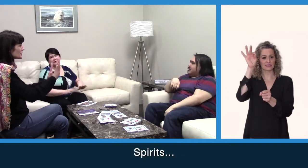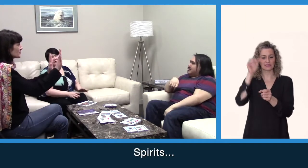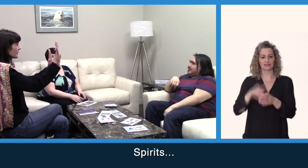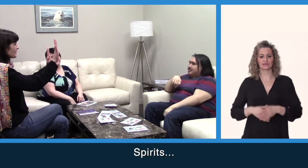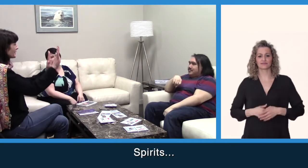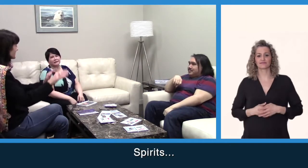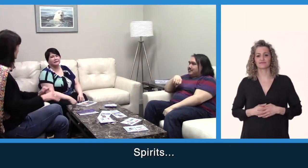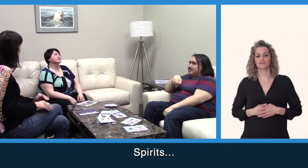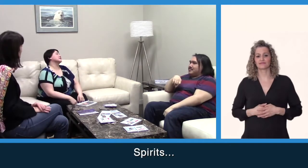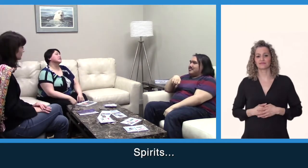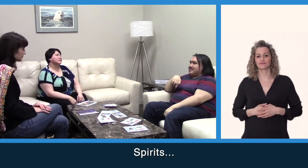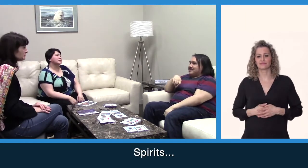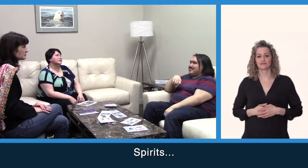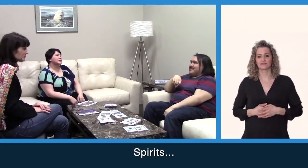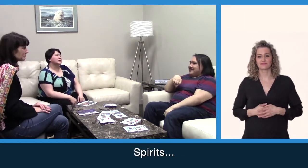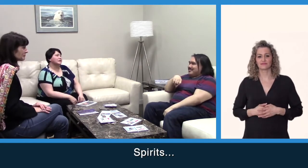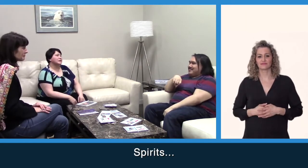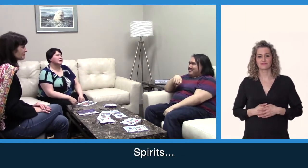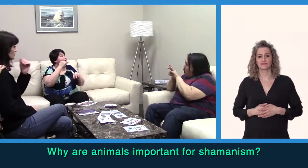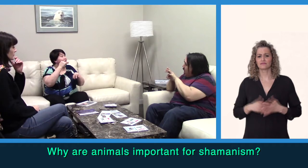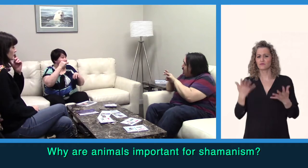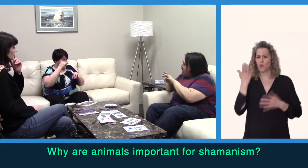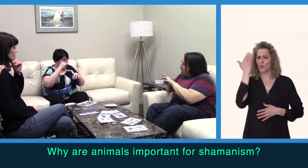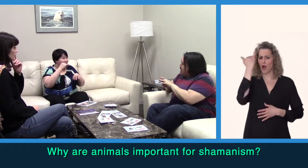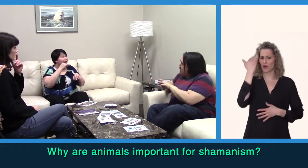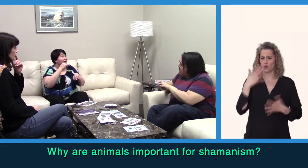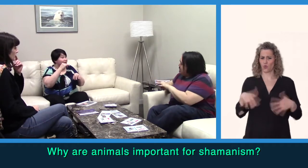Spirits. Oh, spirits.